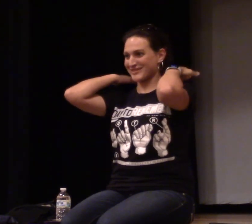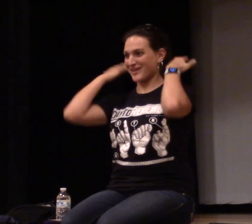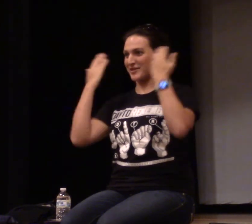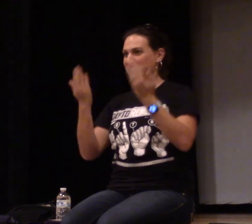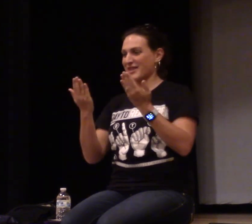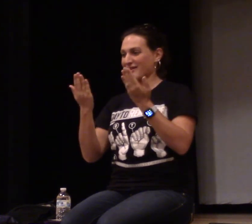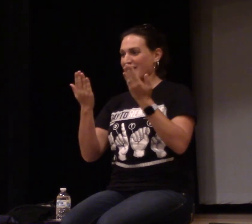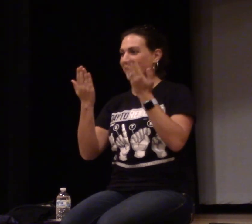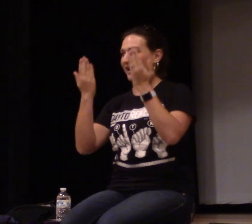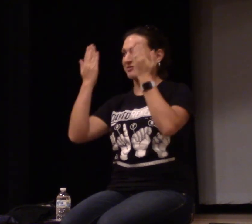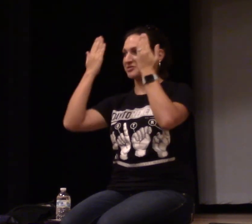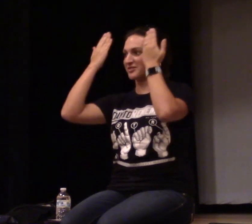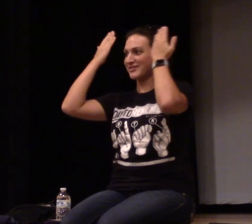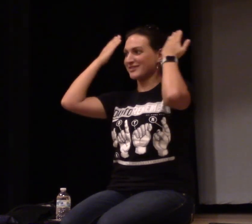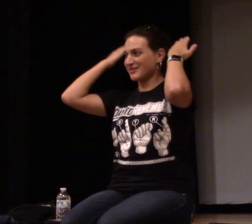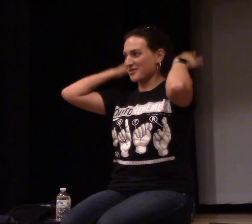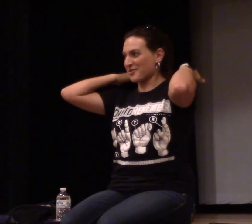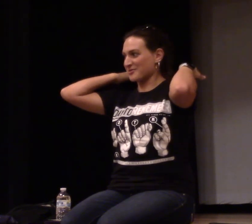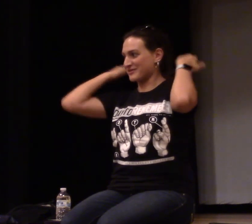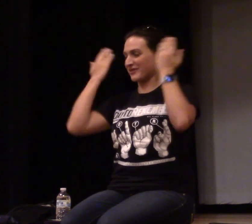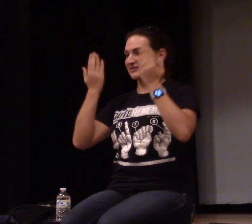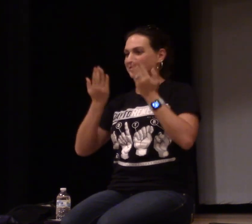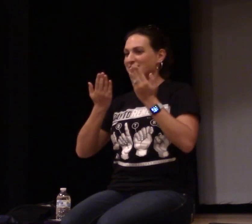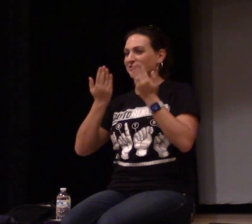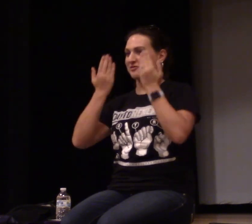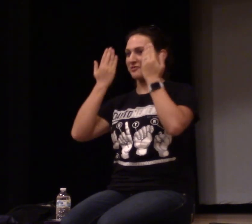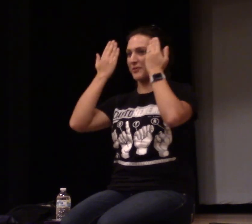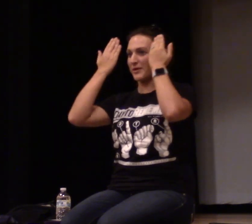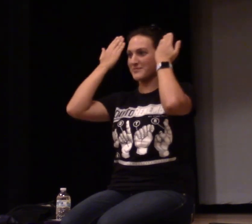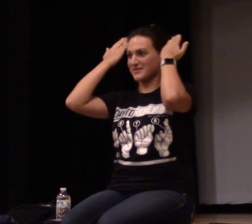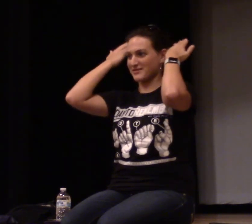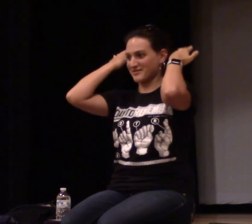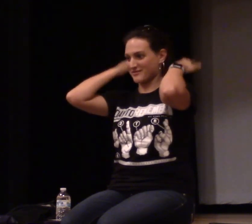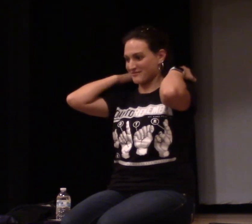used that a lot in college. I've always felt overwhelmed.